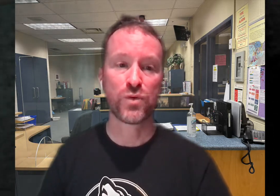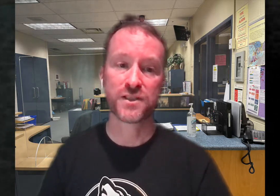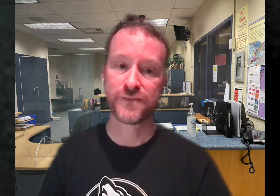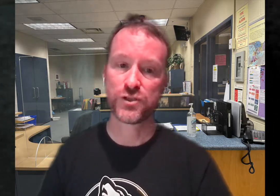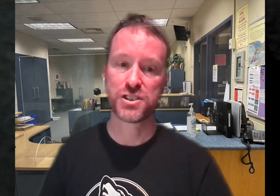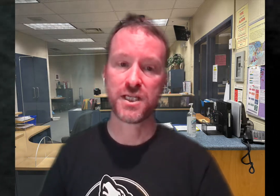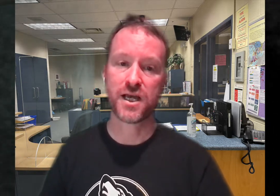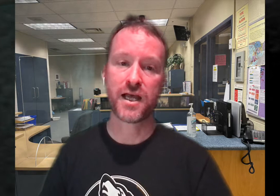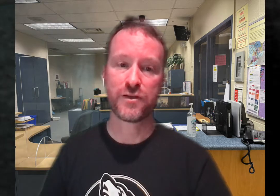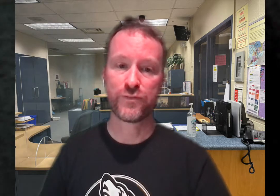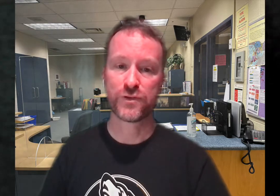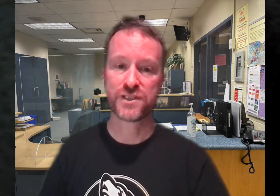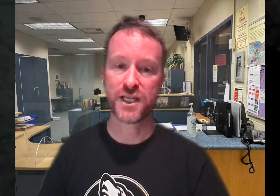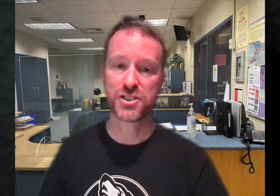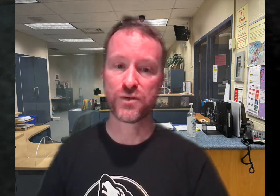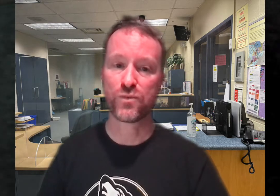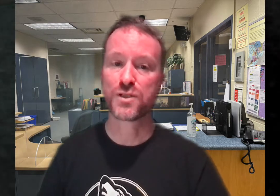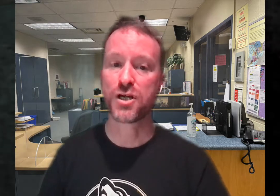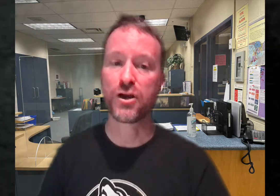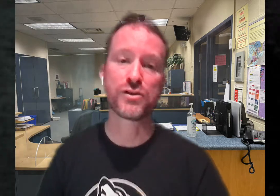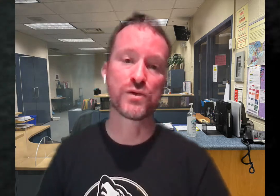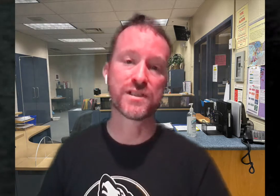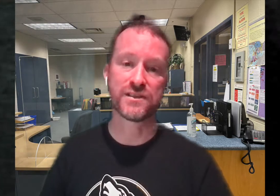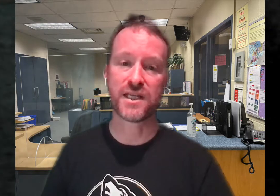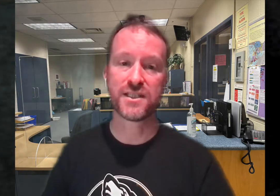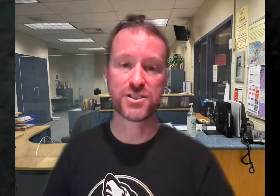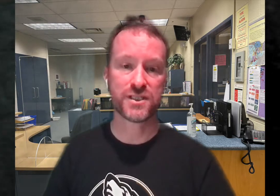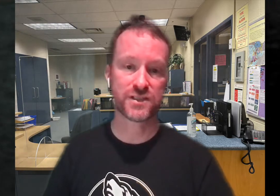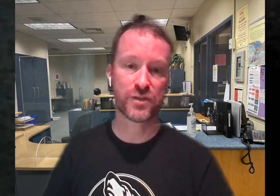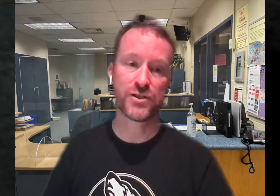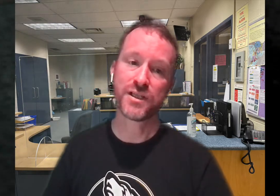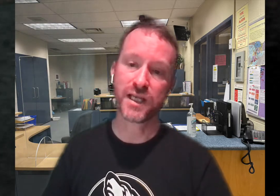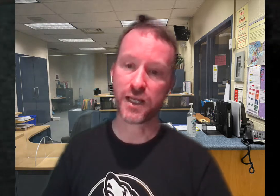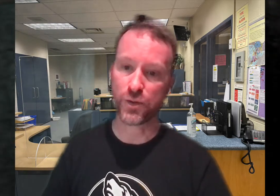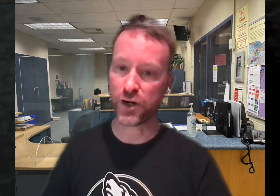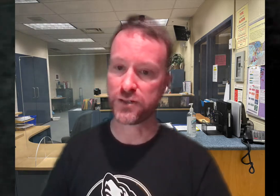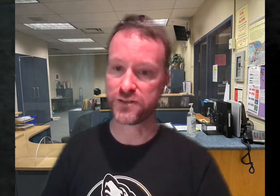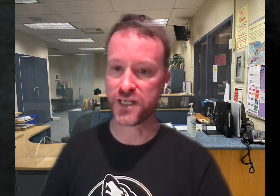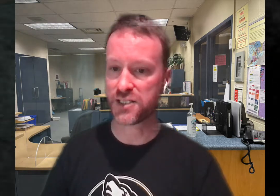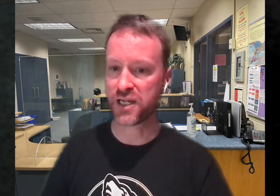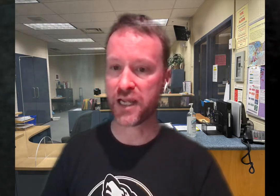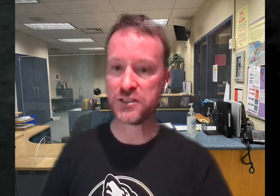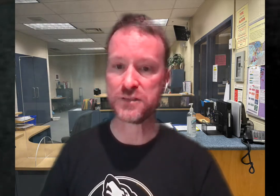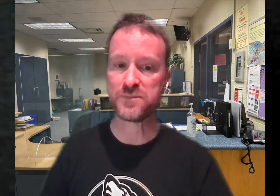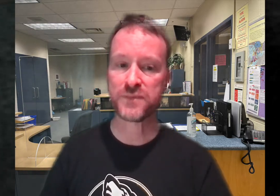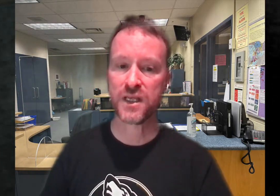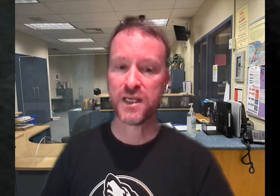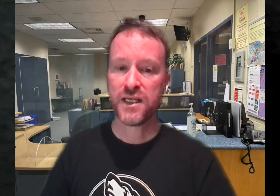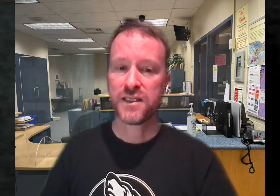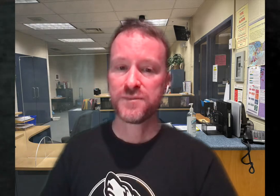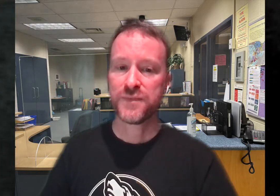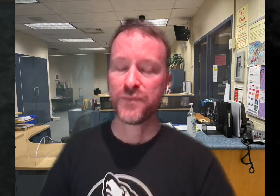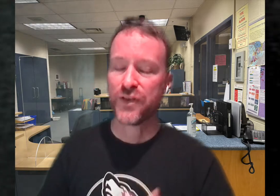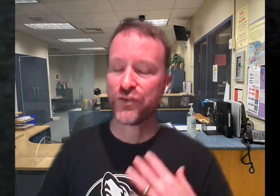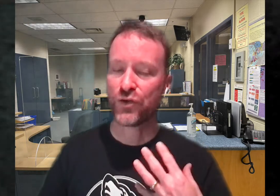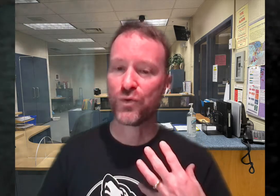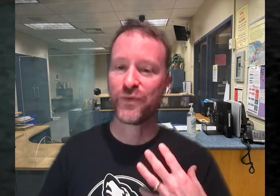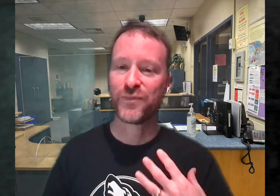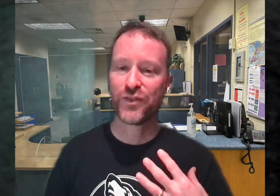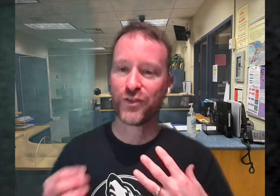of Georgina Island First Nation, which are our closest Indigenous community and our partners in education. So